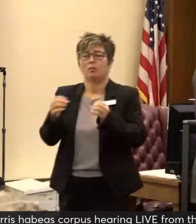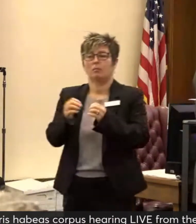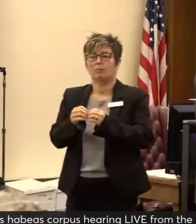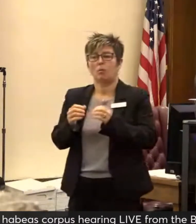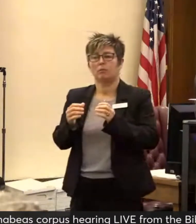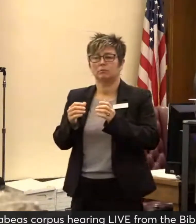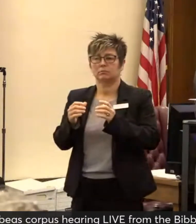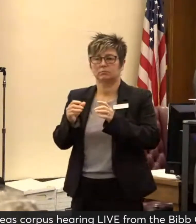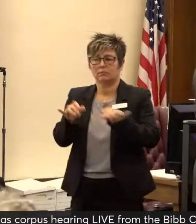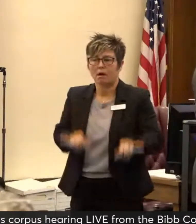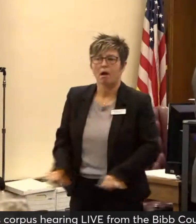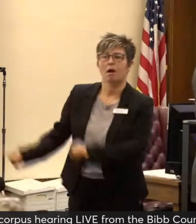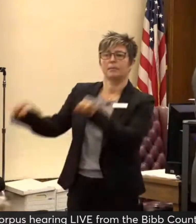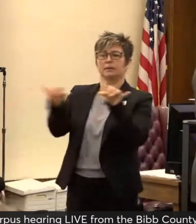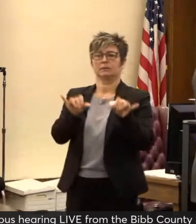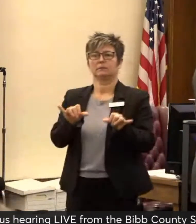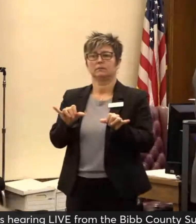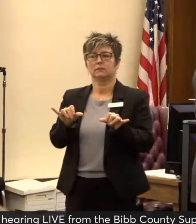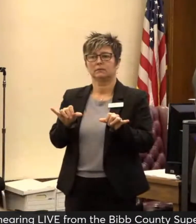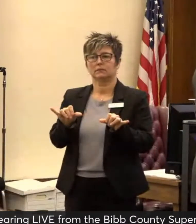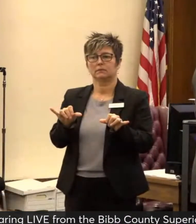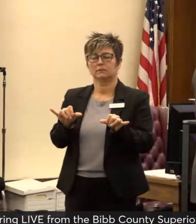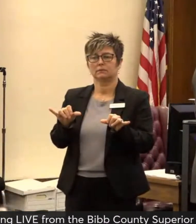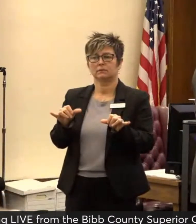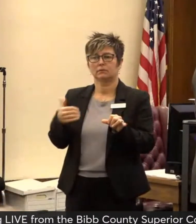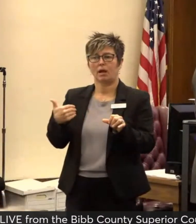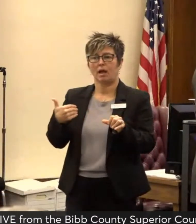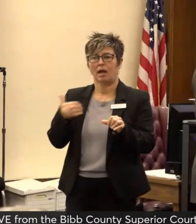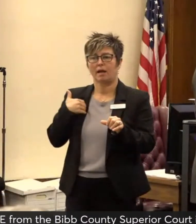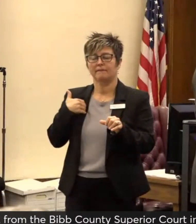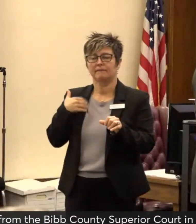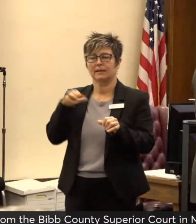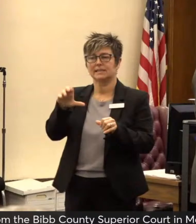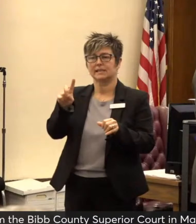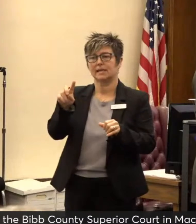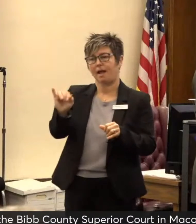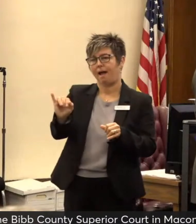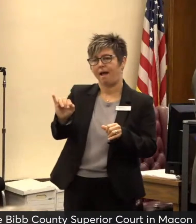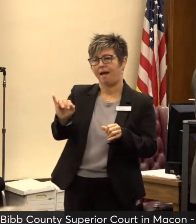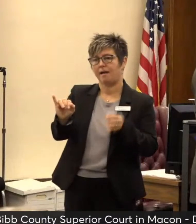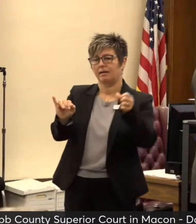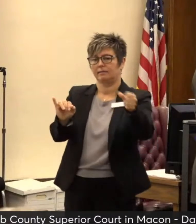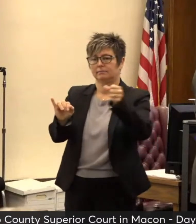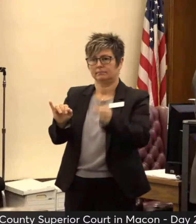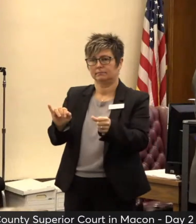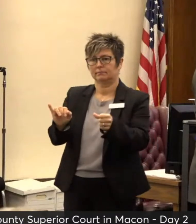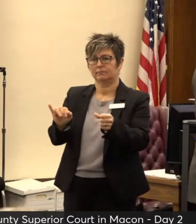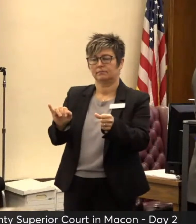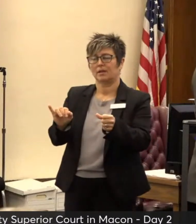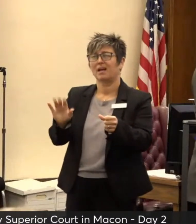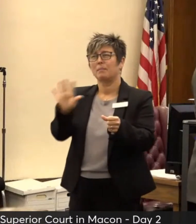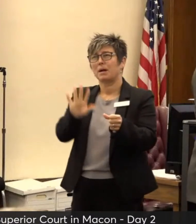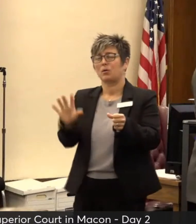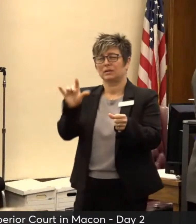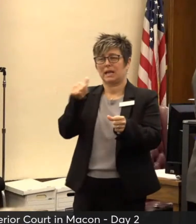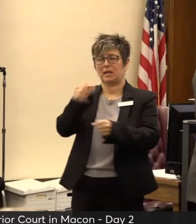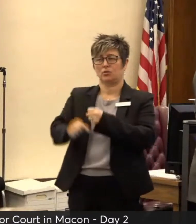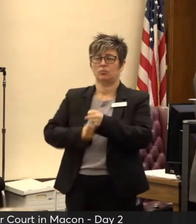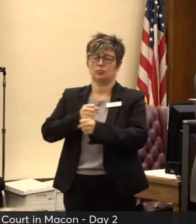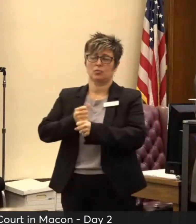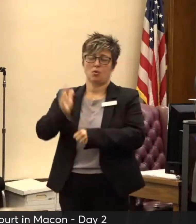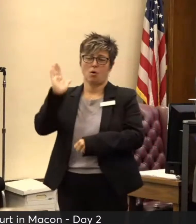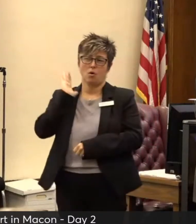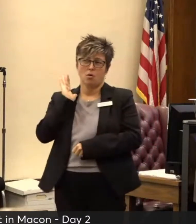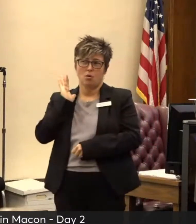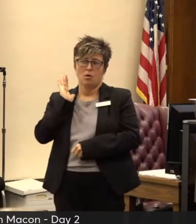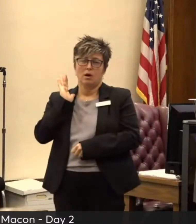now, to typically have a certified deaf interpreter. I would say 10 years ago, it was, something